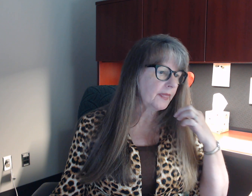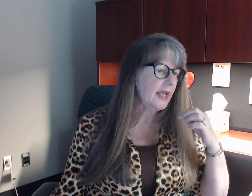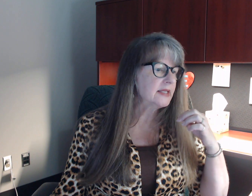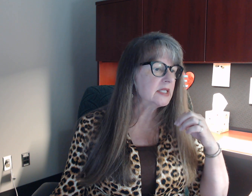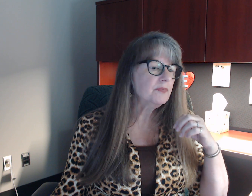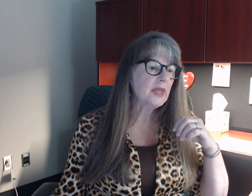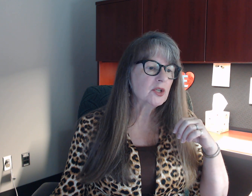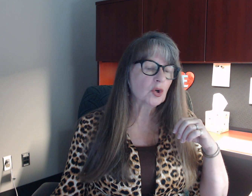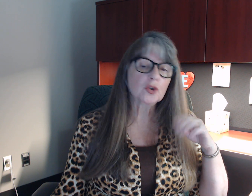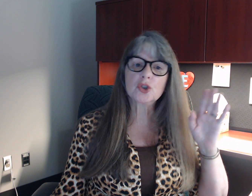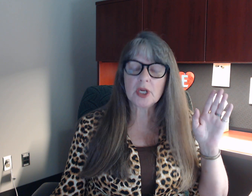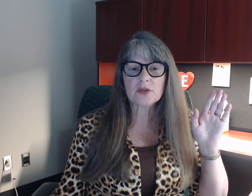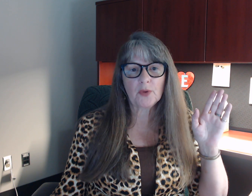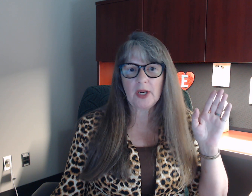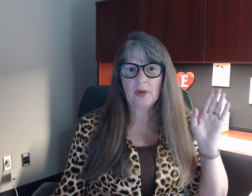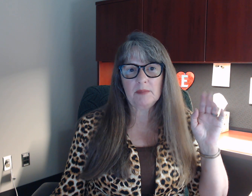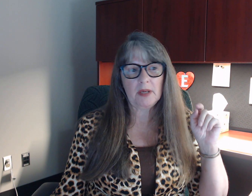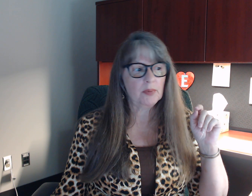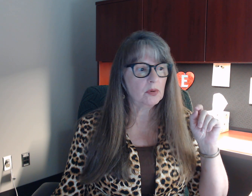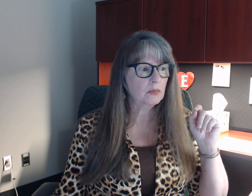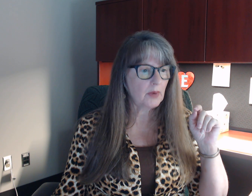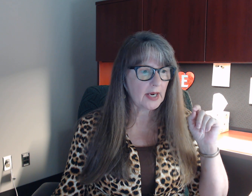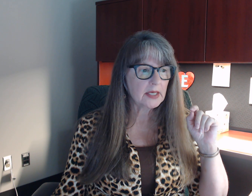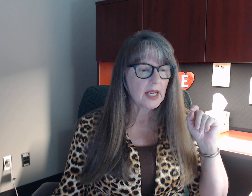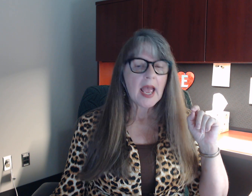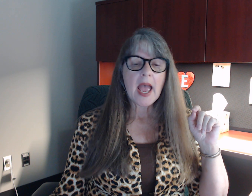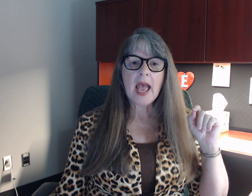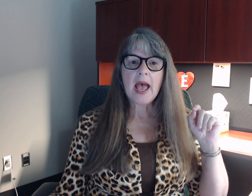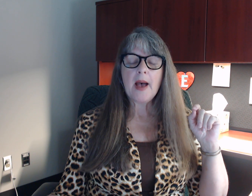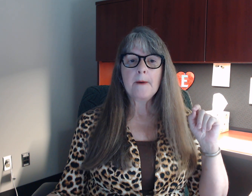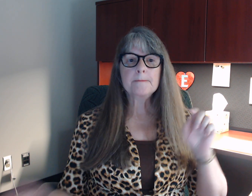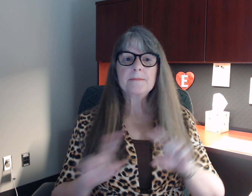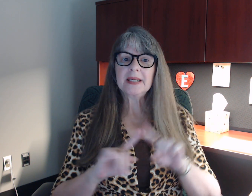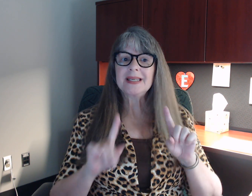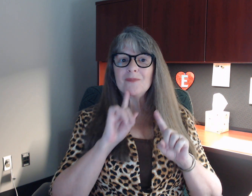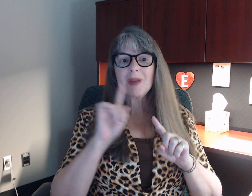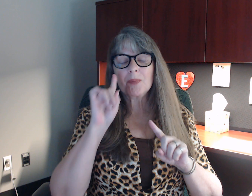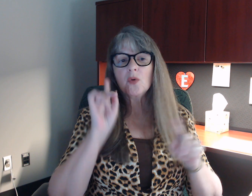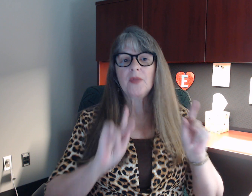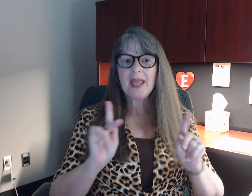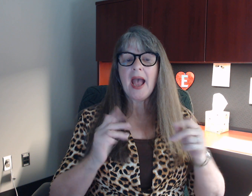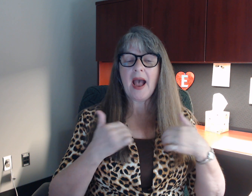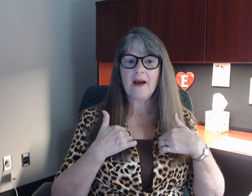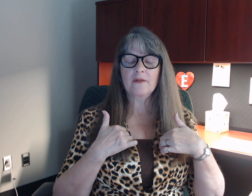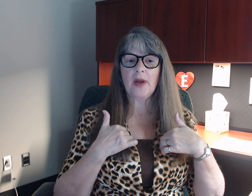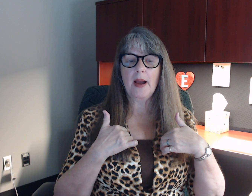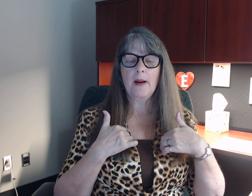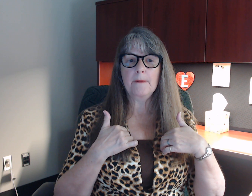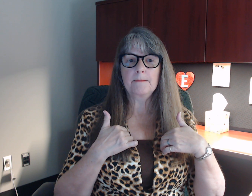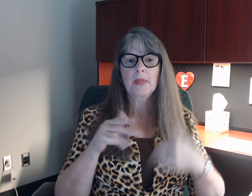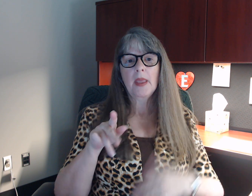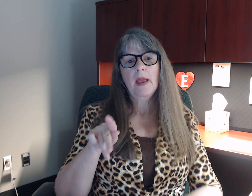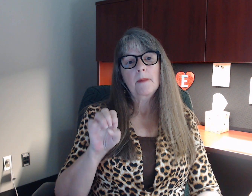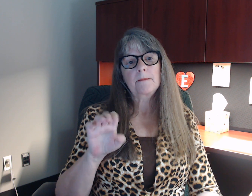And some things are just for hearing people, right? But deaf people, they have